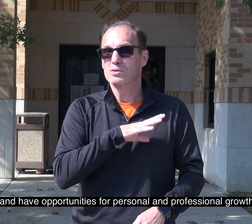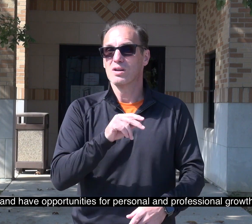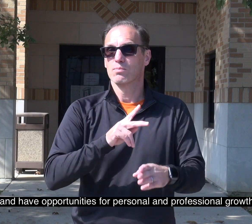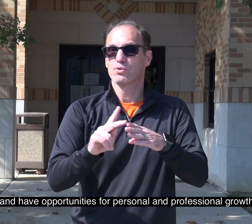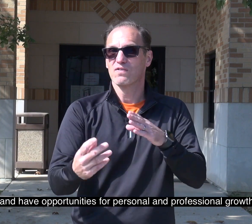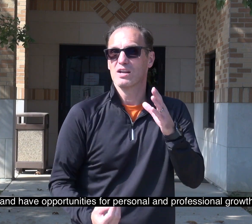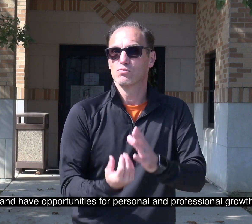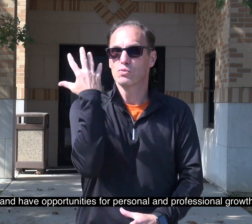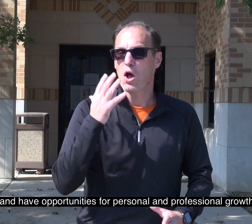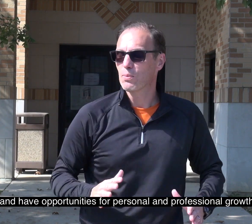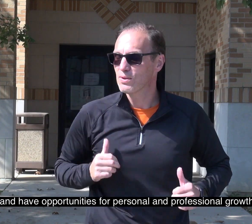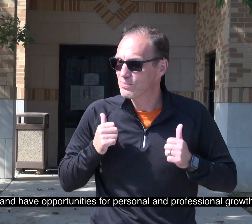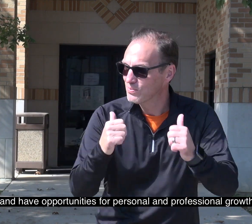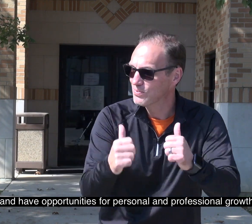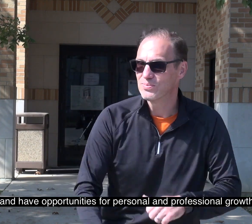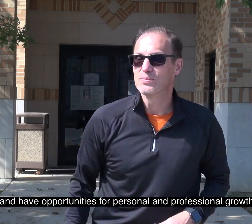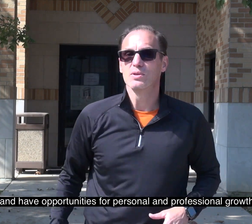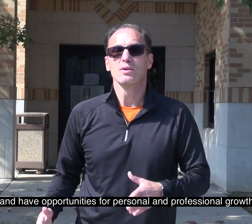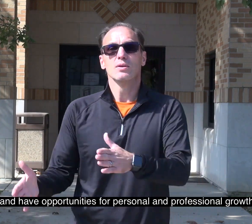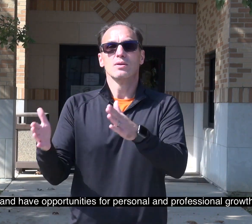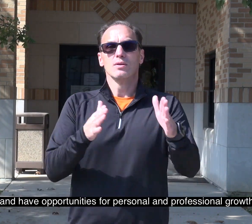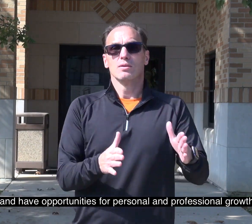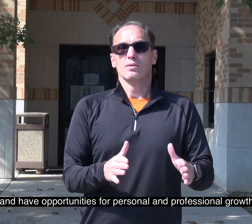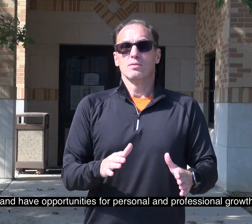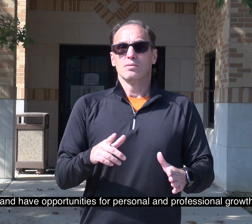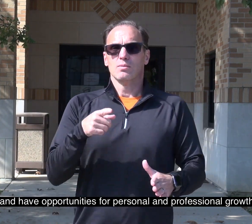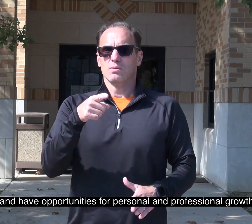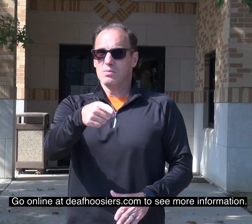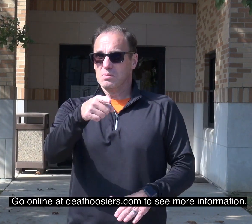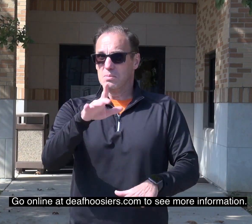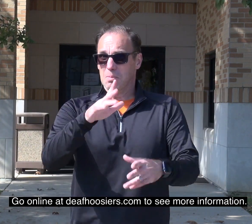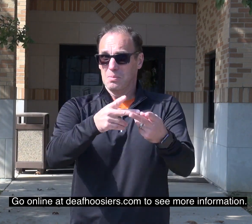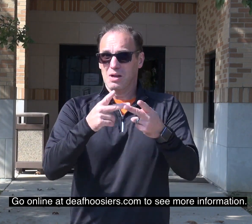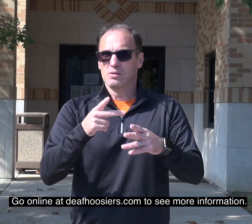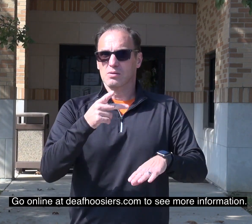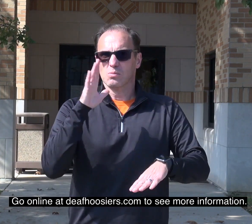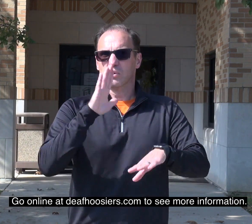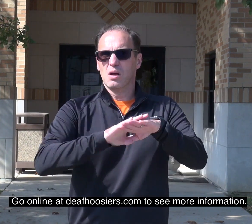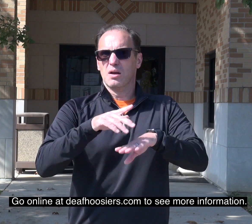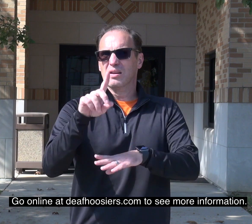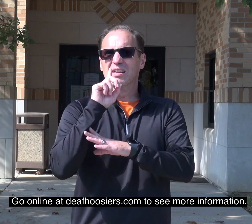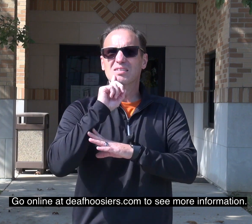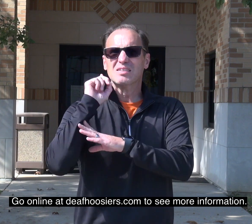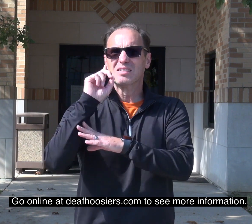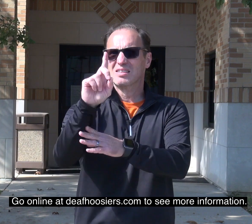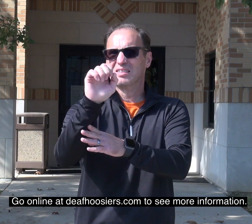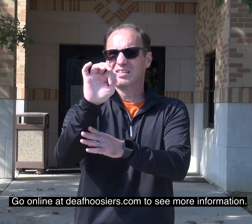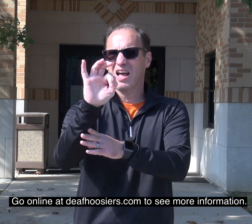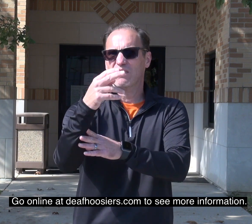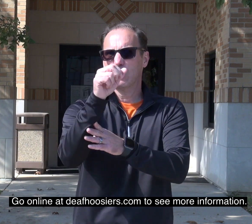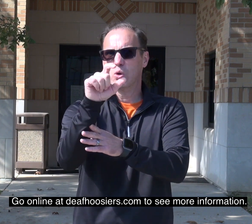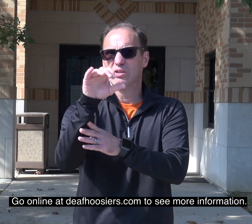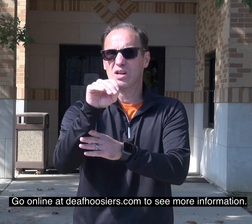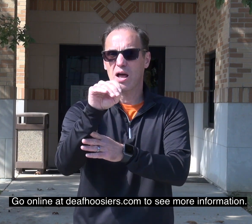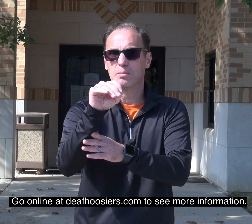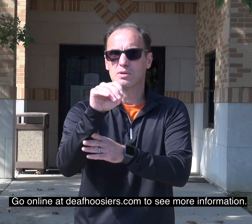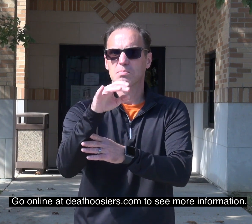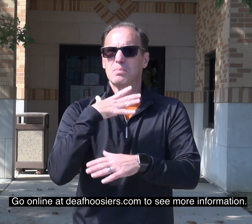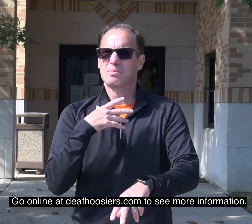buildings, and opportunities for personal and professional growth. Go online at deafhoosiers.com to see more